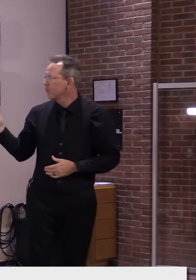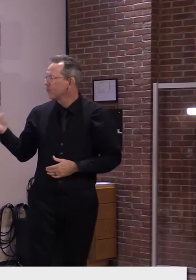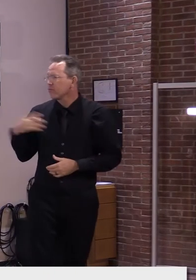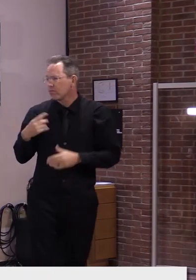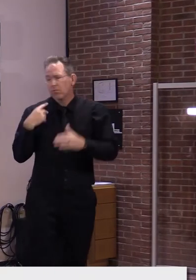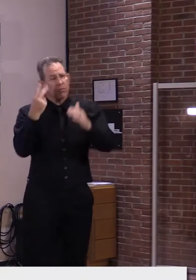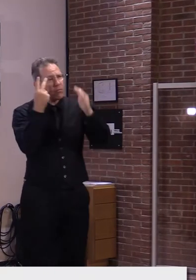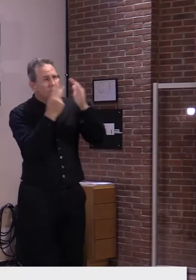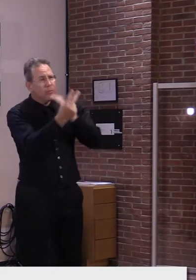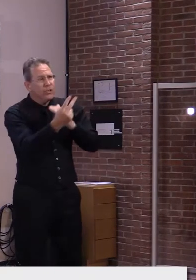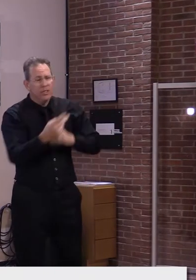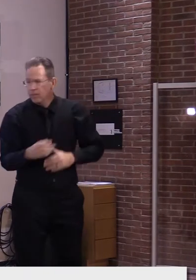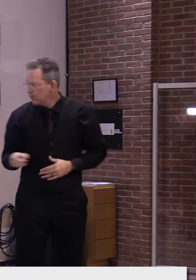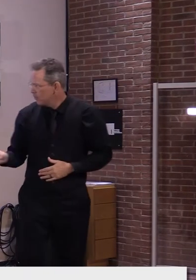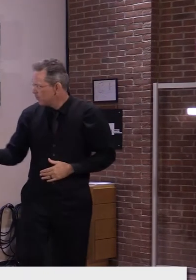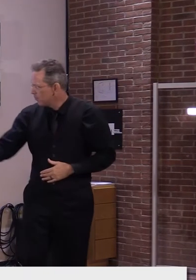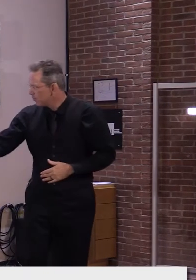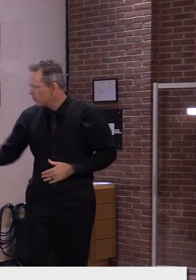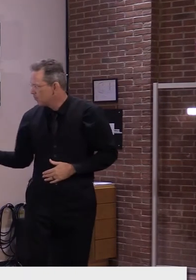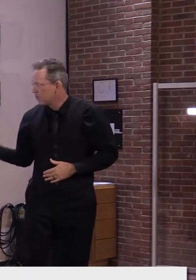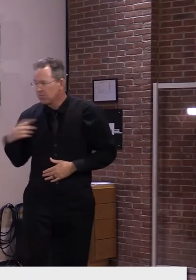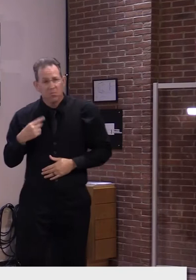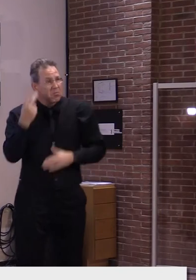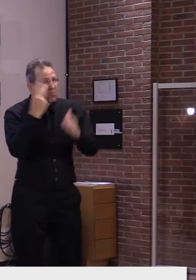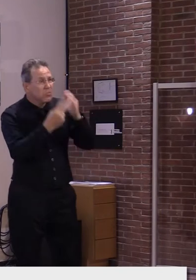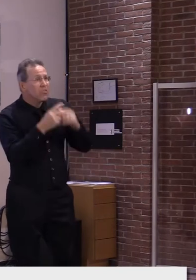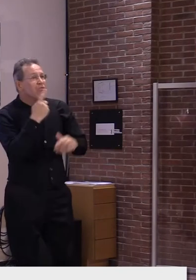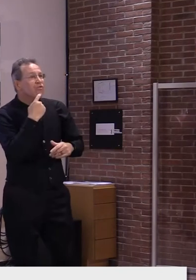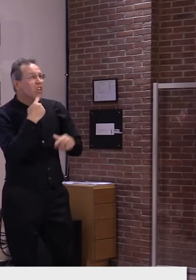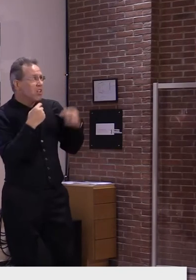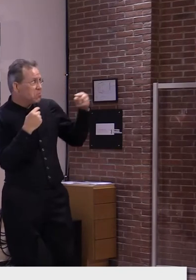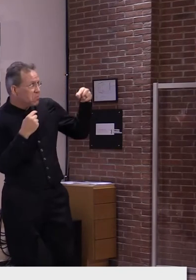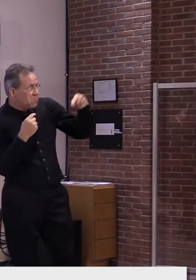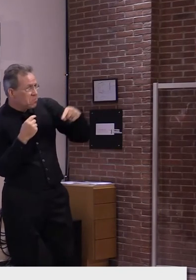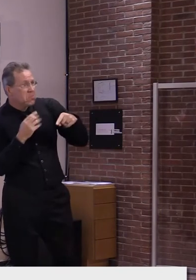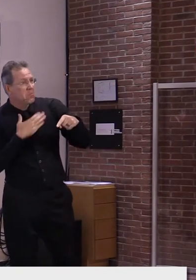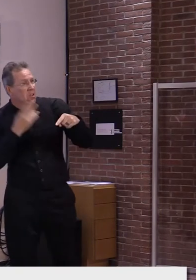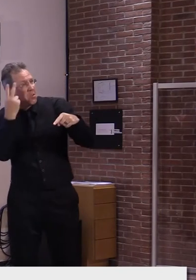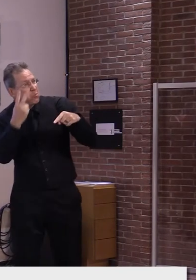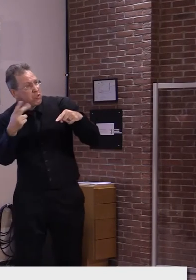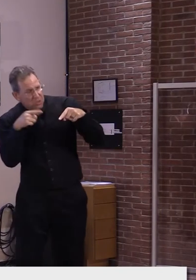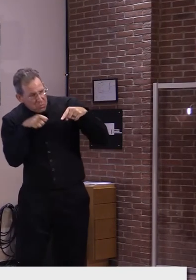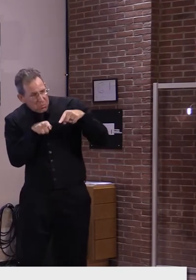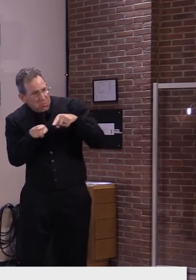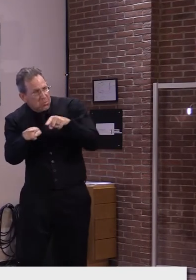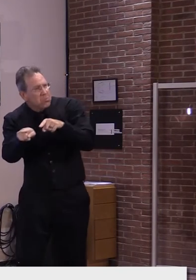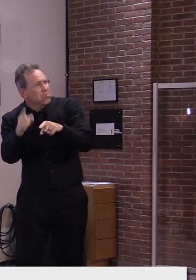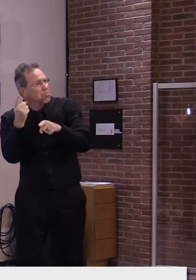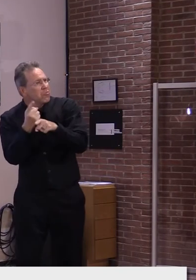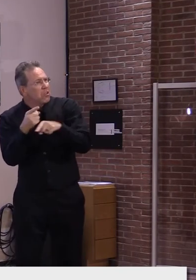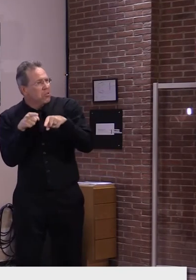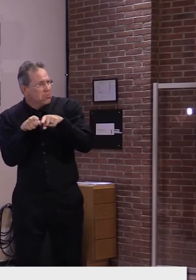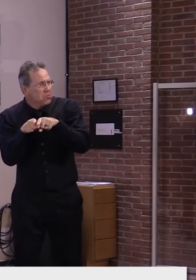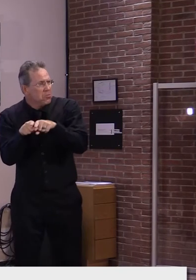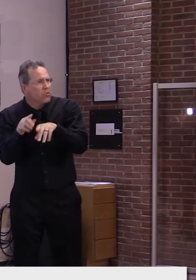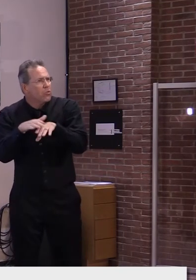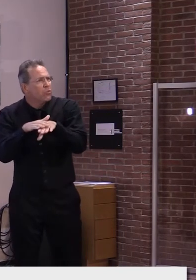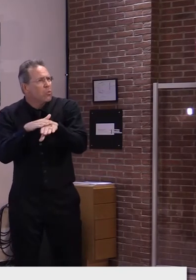26th forecast that we projected a number of weeks ago, with a slow and steady decline this